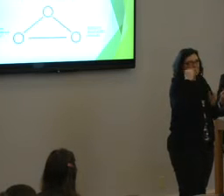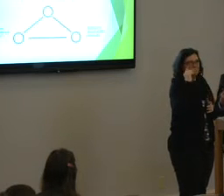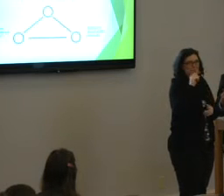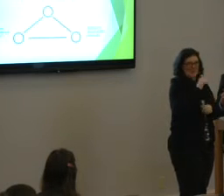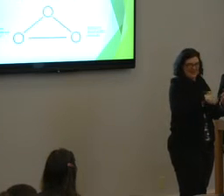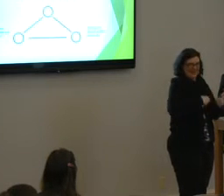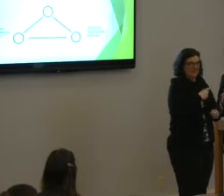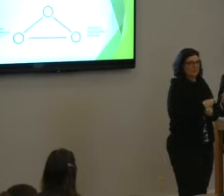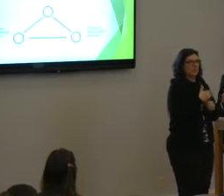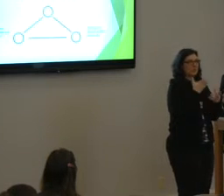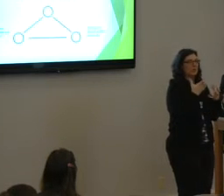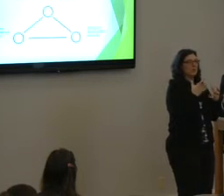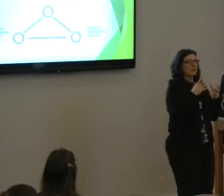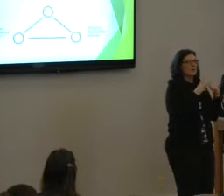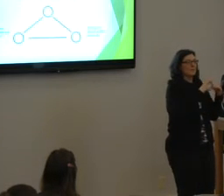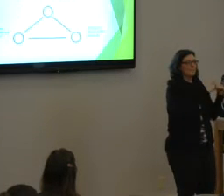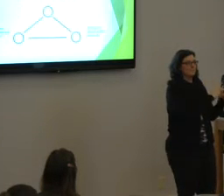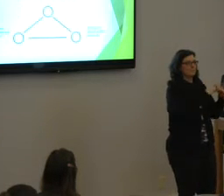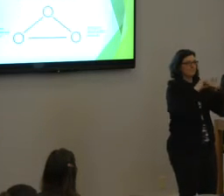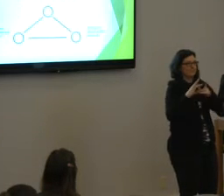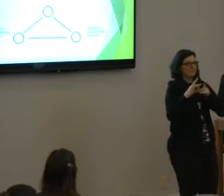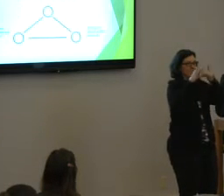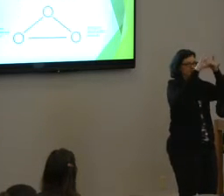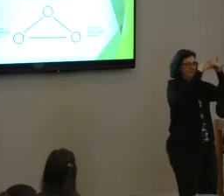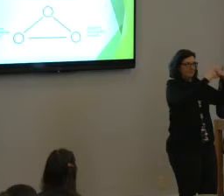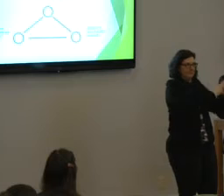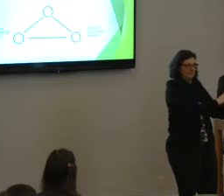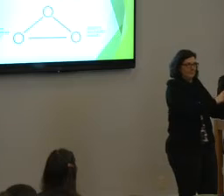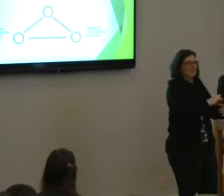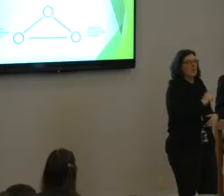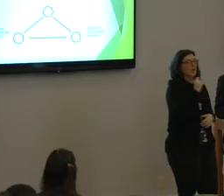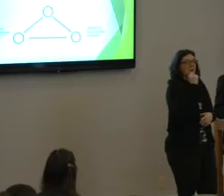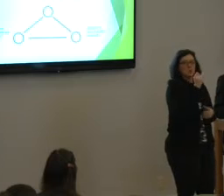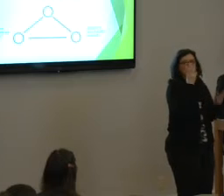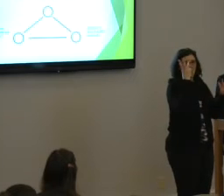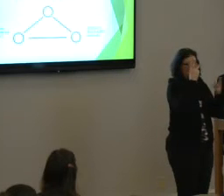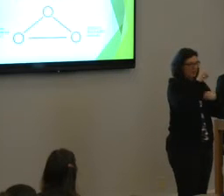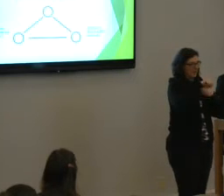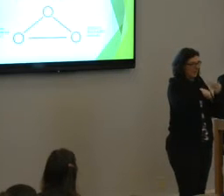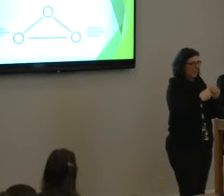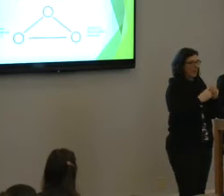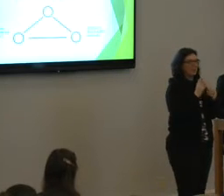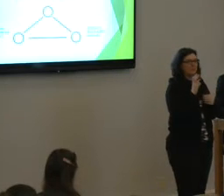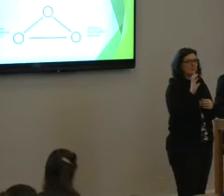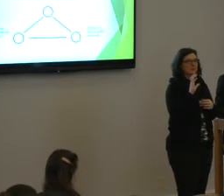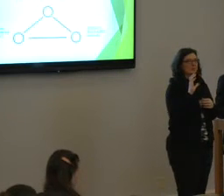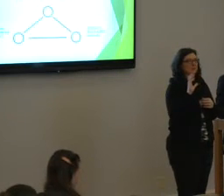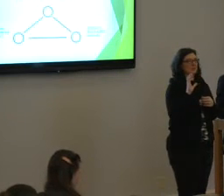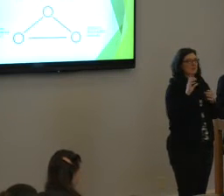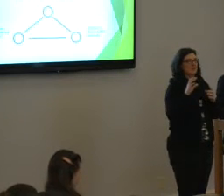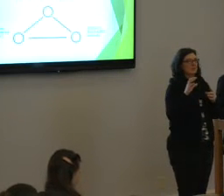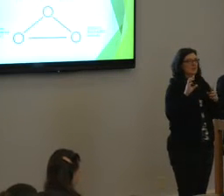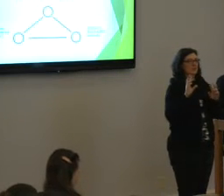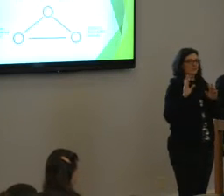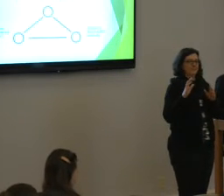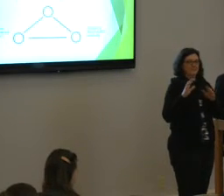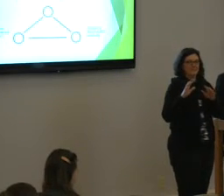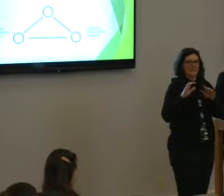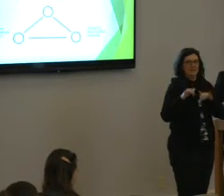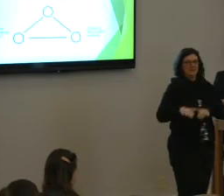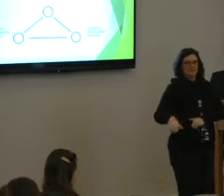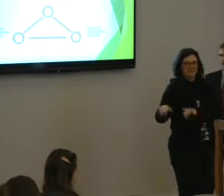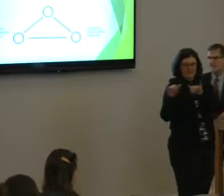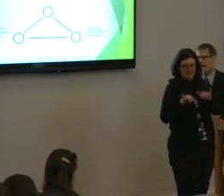people in your congregations through cross differences, don't worry about disability or stranger on the one side and, quote, typical person on the